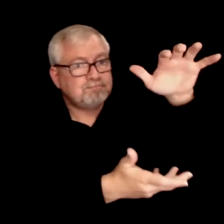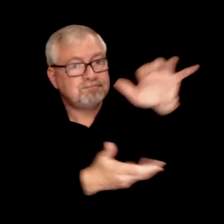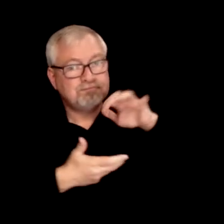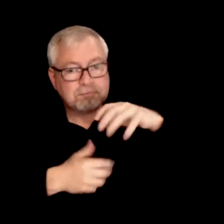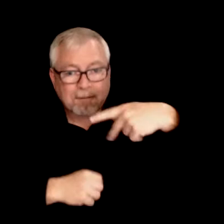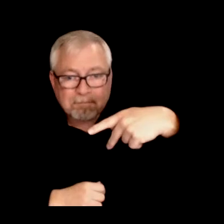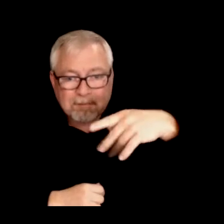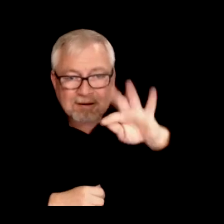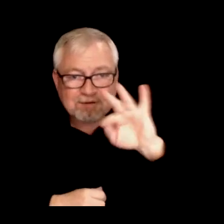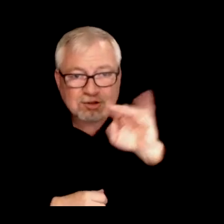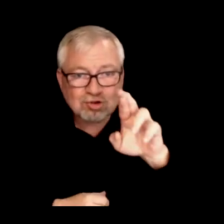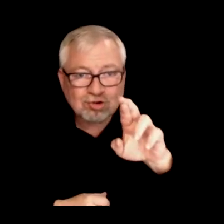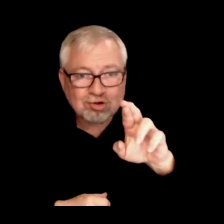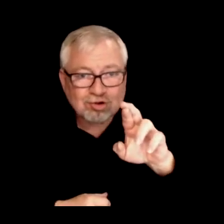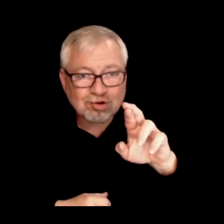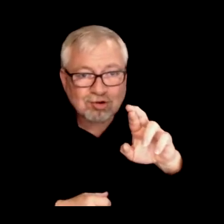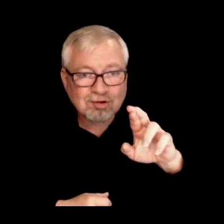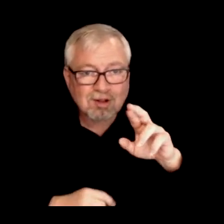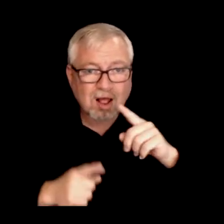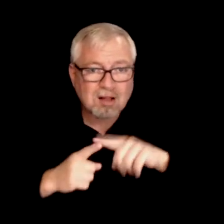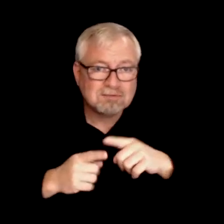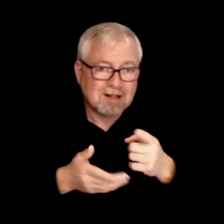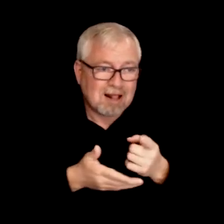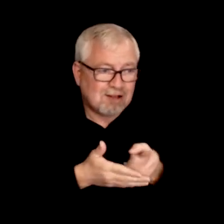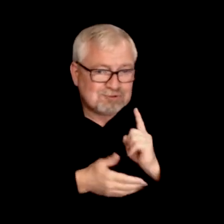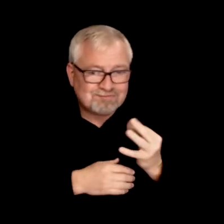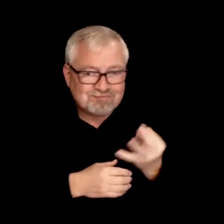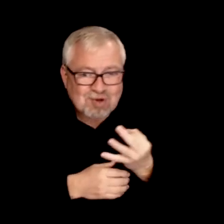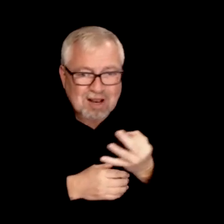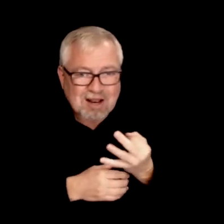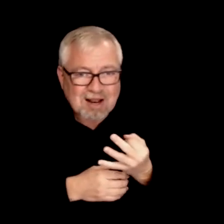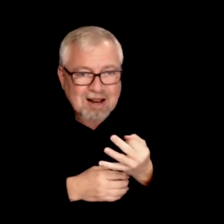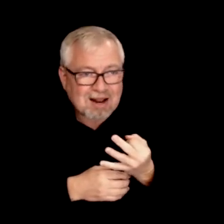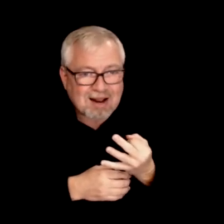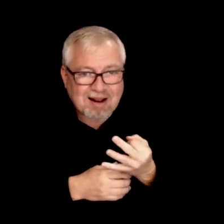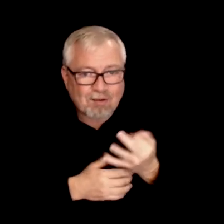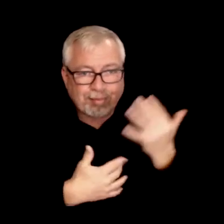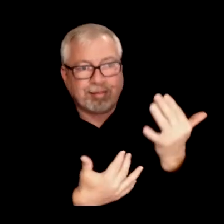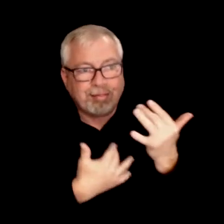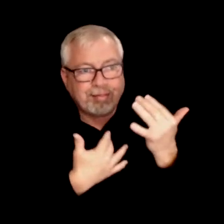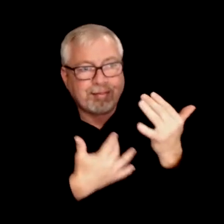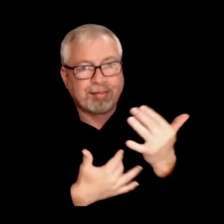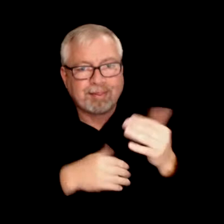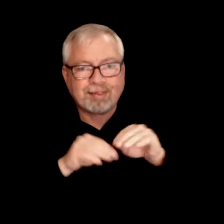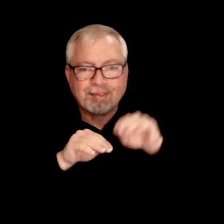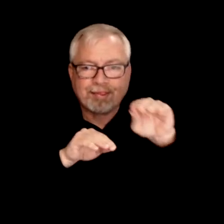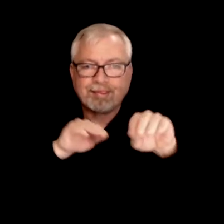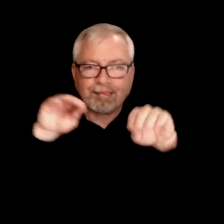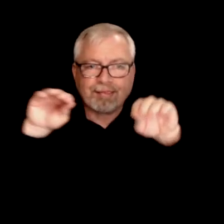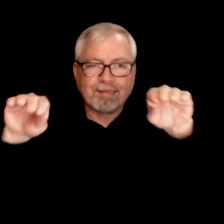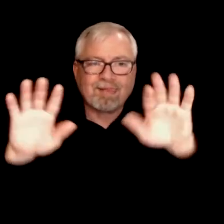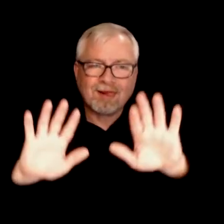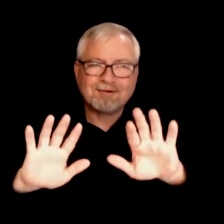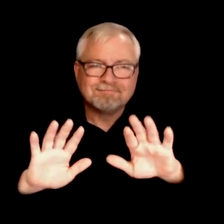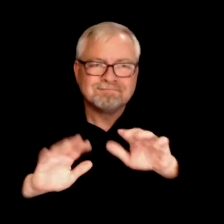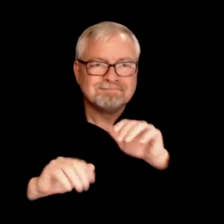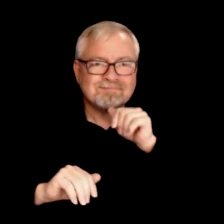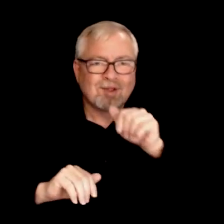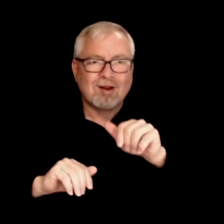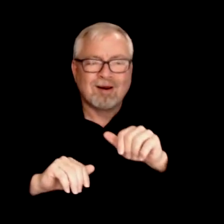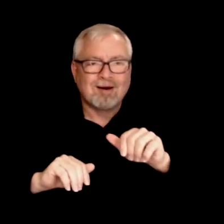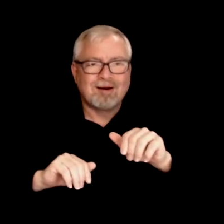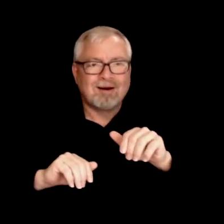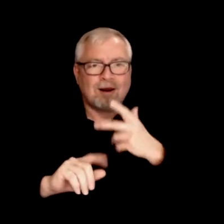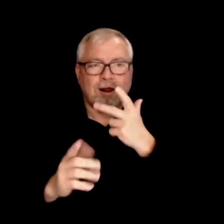want to make sure people are aware of that, you know, there isn't a lot of vaccine that's just sitting around. There's a lot of vaccine that's